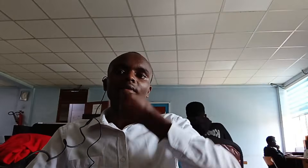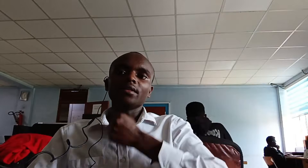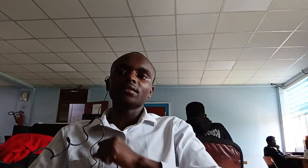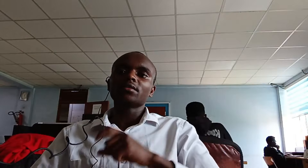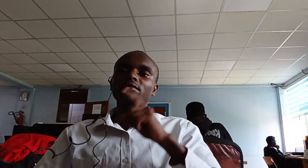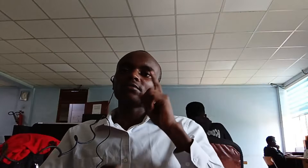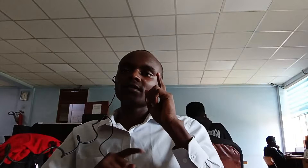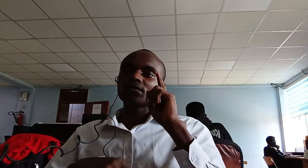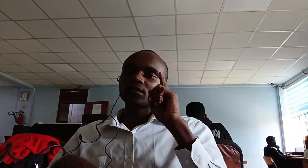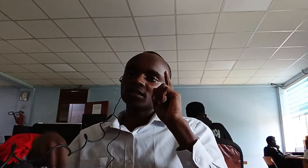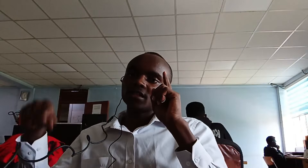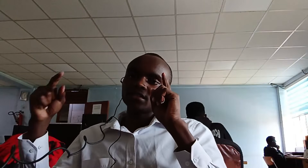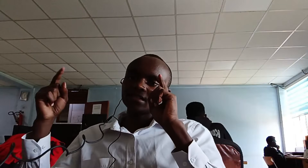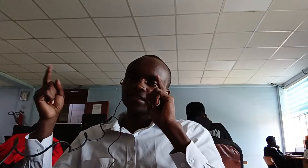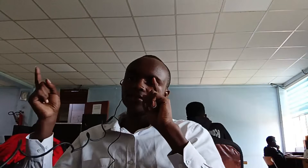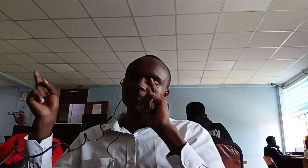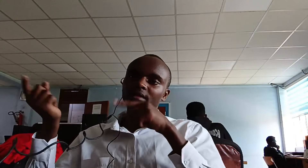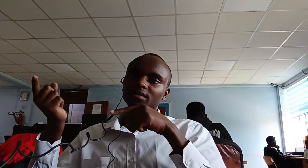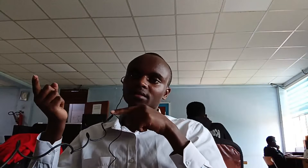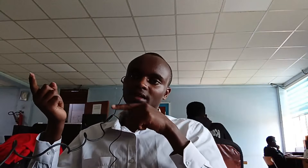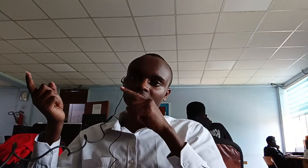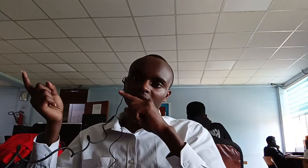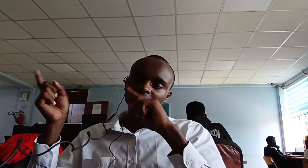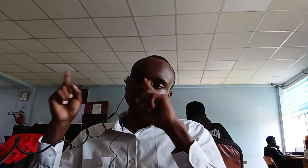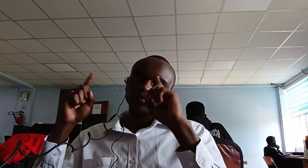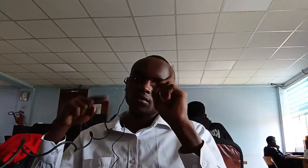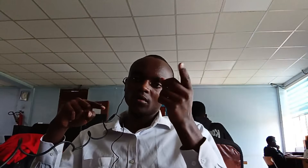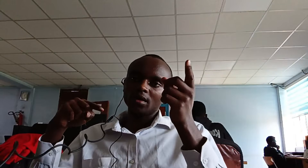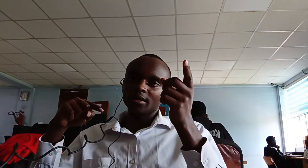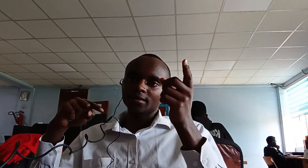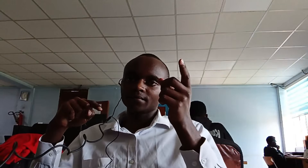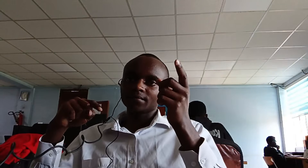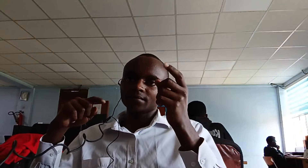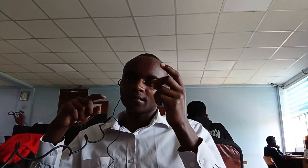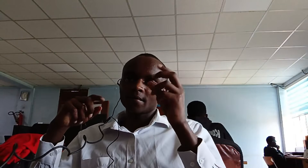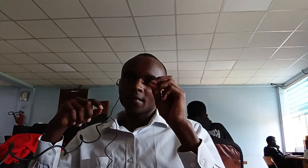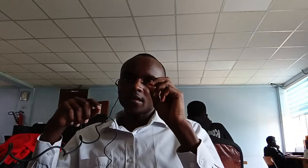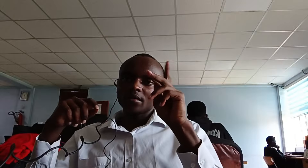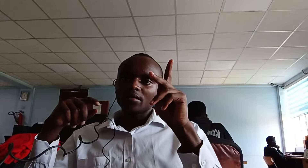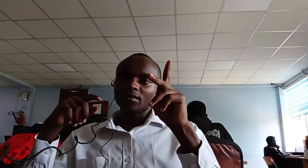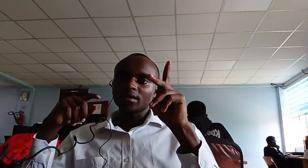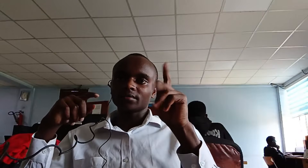Grandparents. So you first of all sign the sign for parents and then the sign for old. Okay.